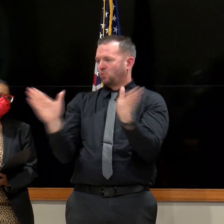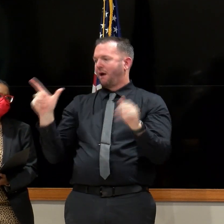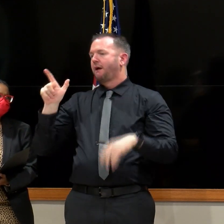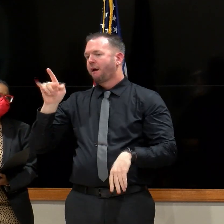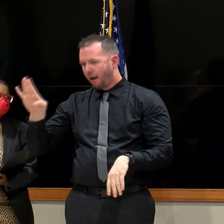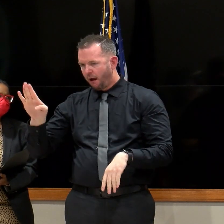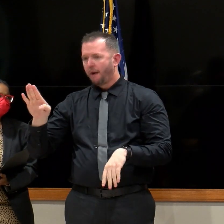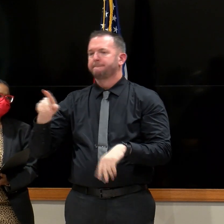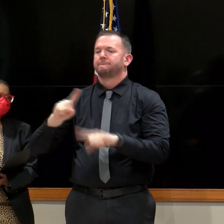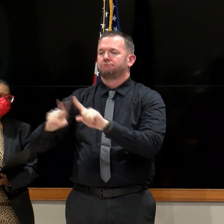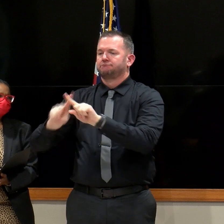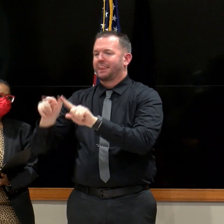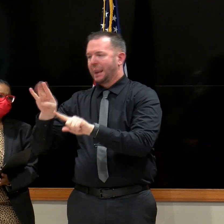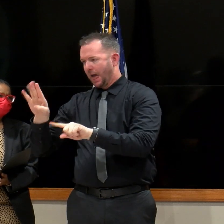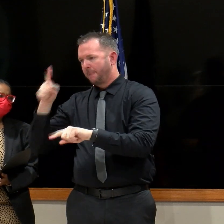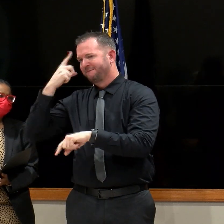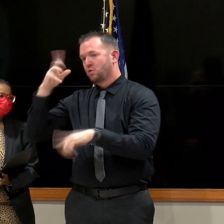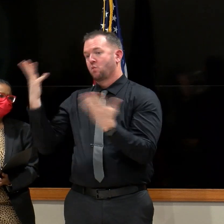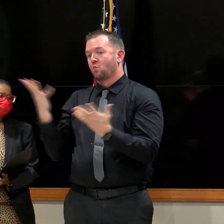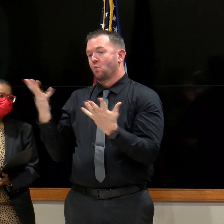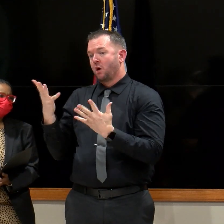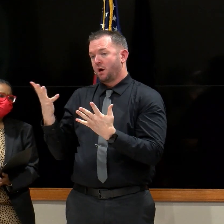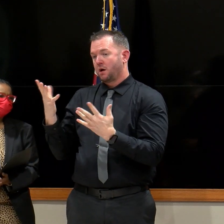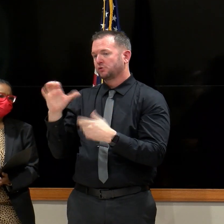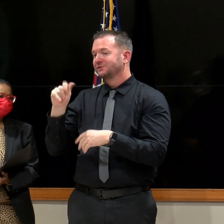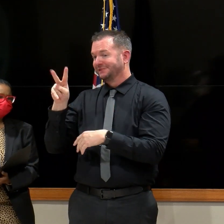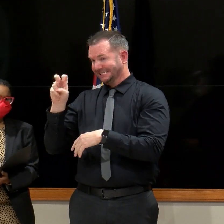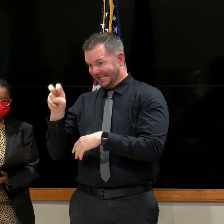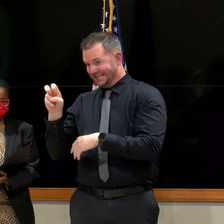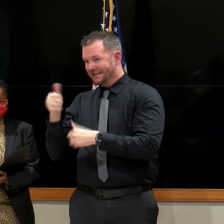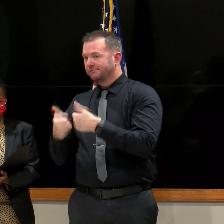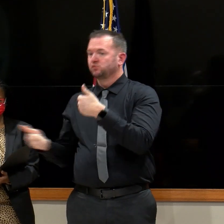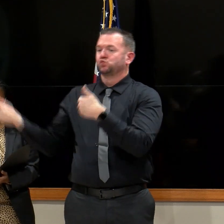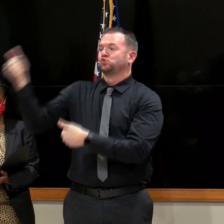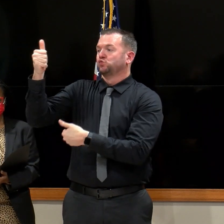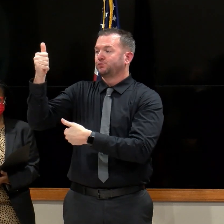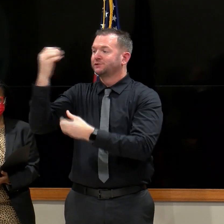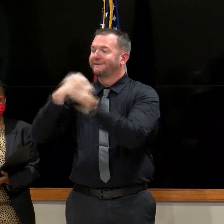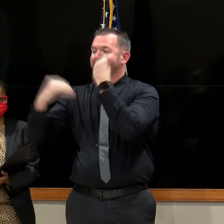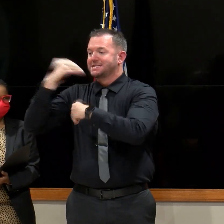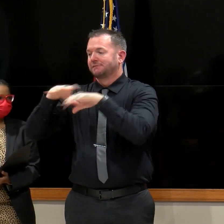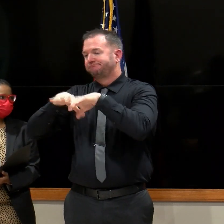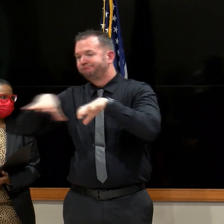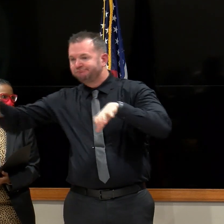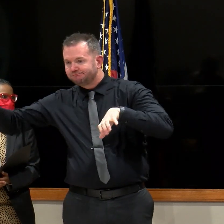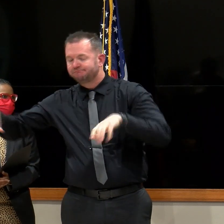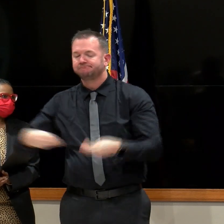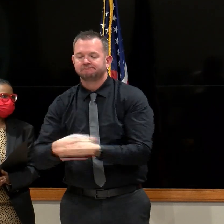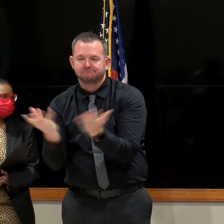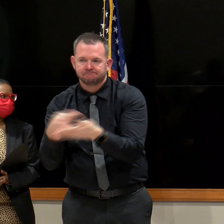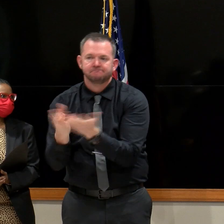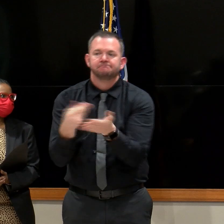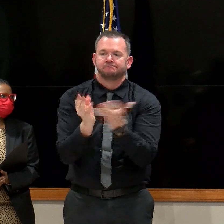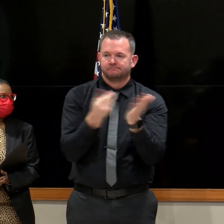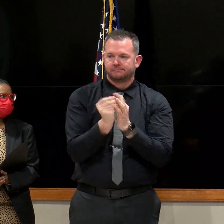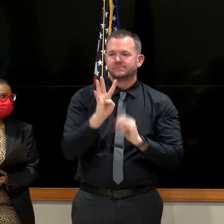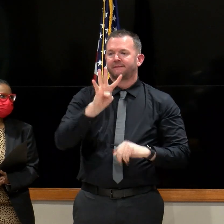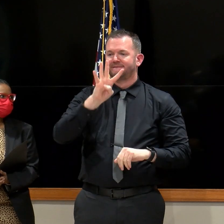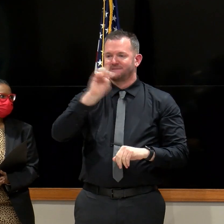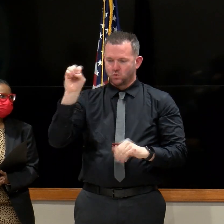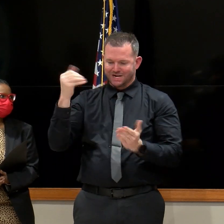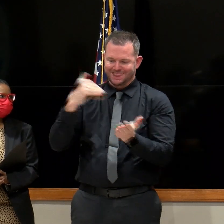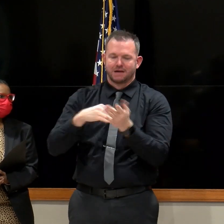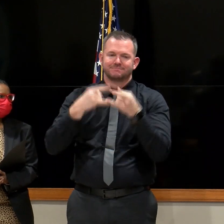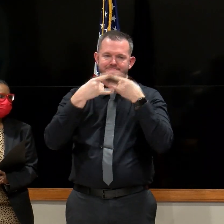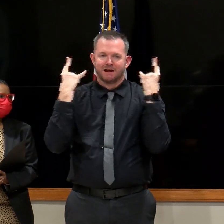Super Feast event tomorrow. We'll be passing out about 40,000 masks tomorrow. In addition